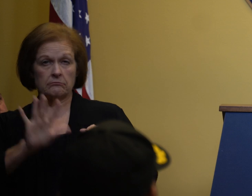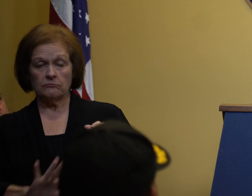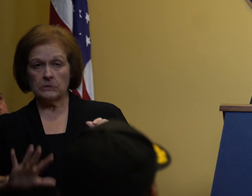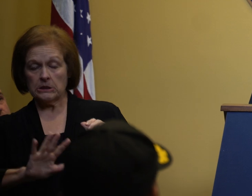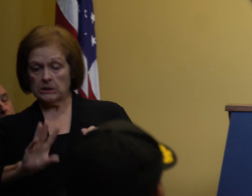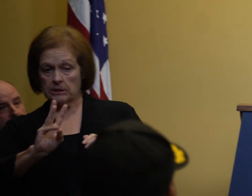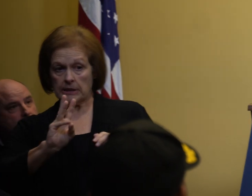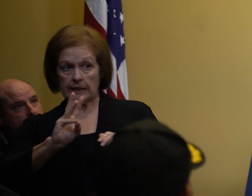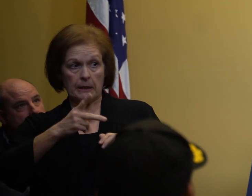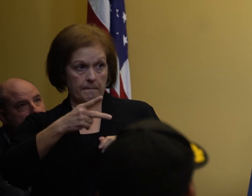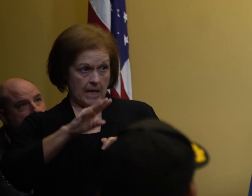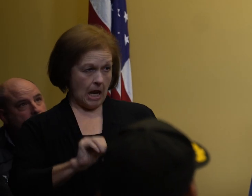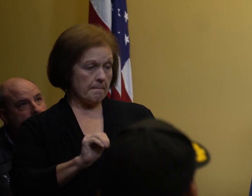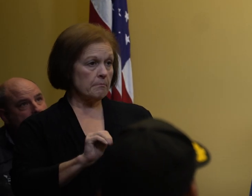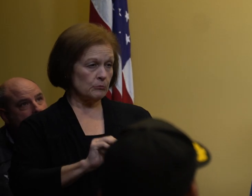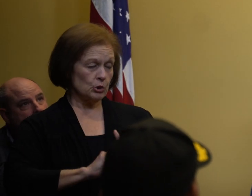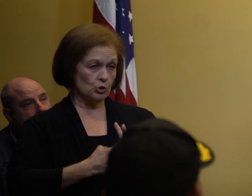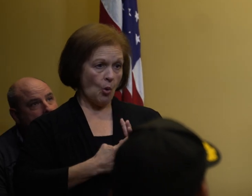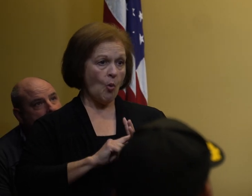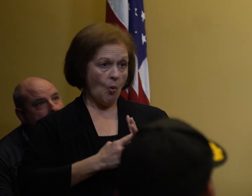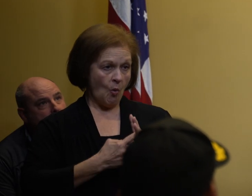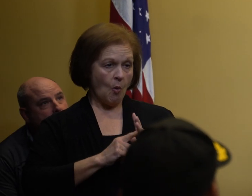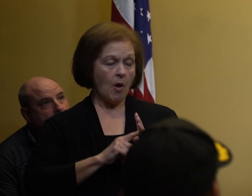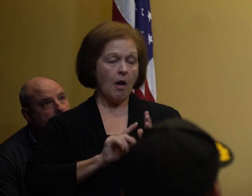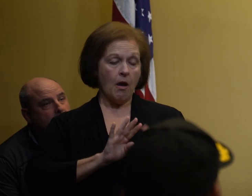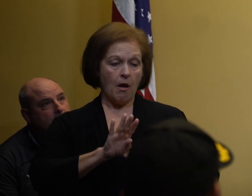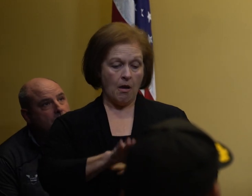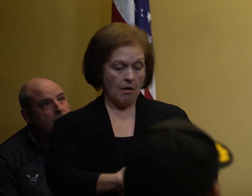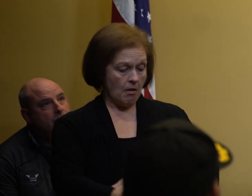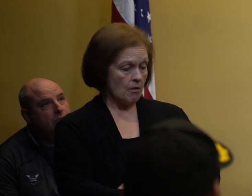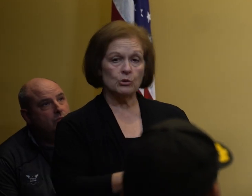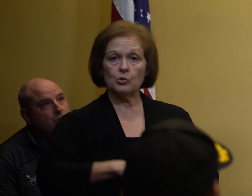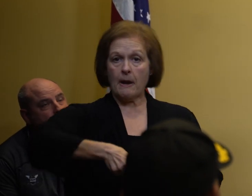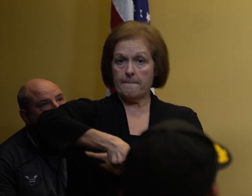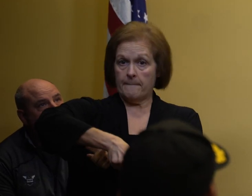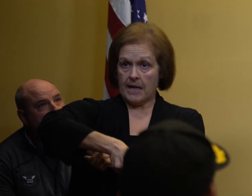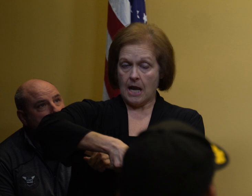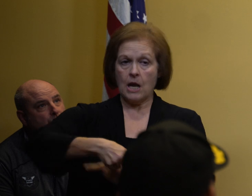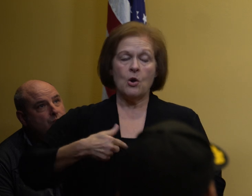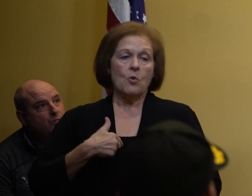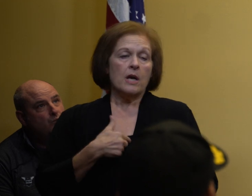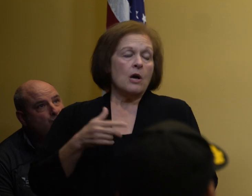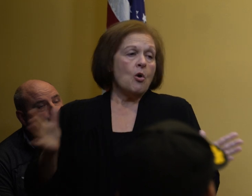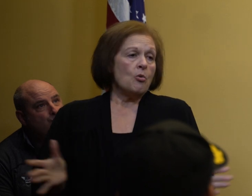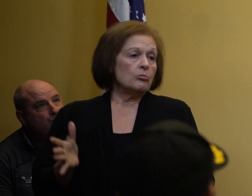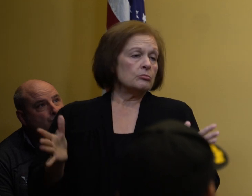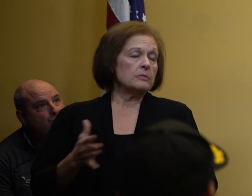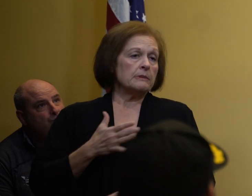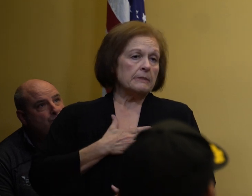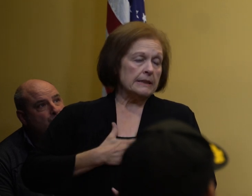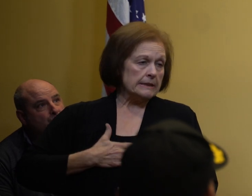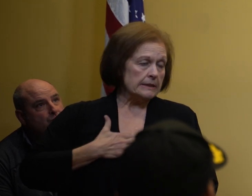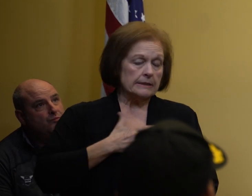around 6 p.m. going through midnight. We're just continuing to urge all of our residents